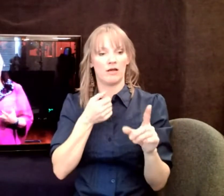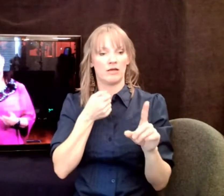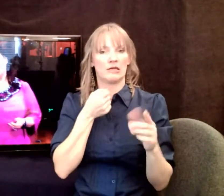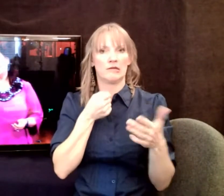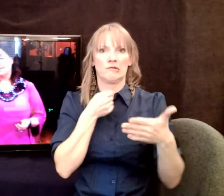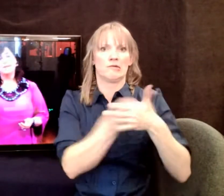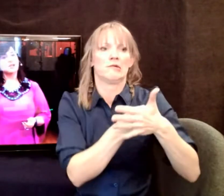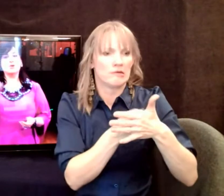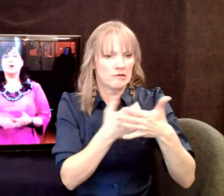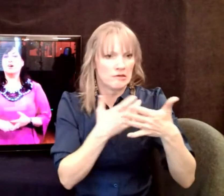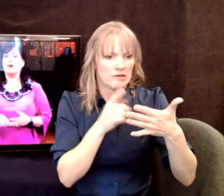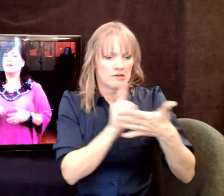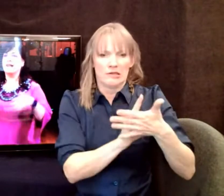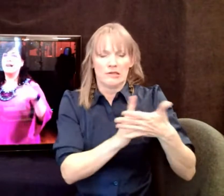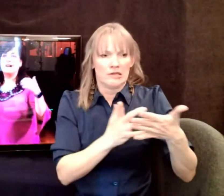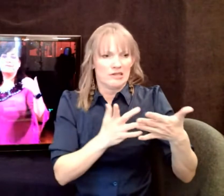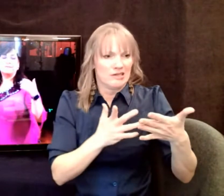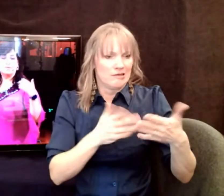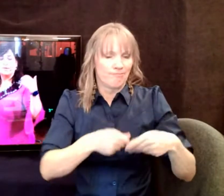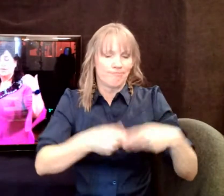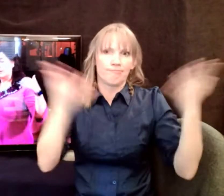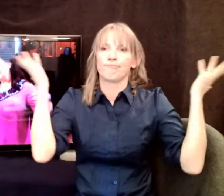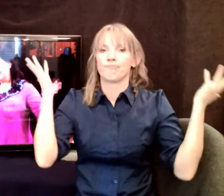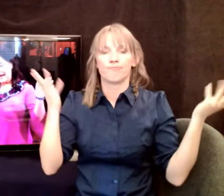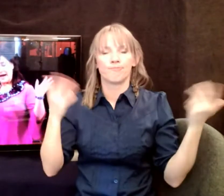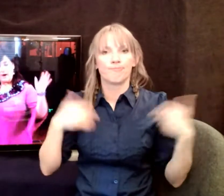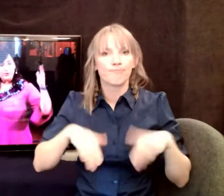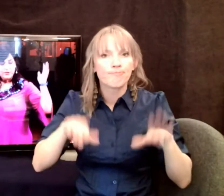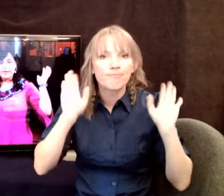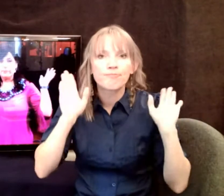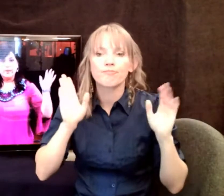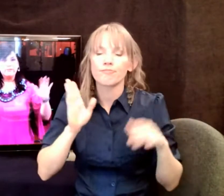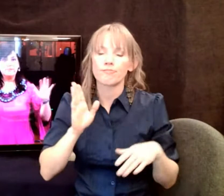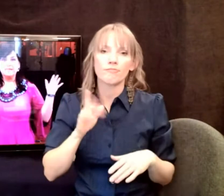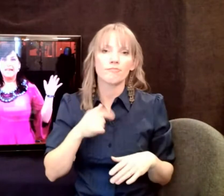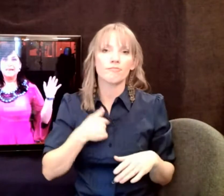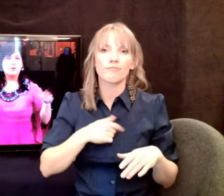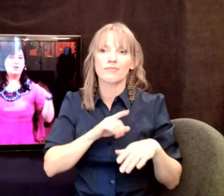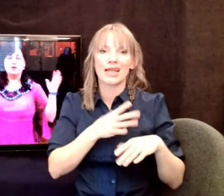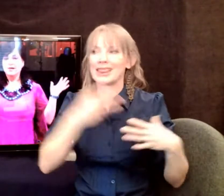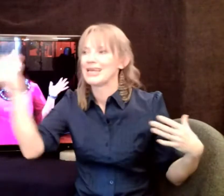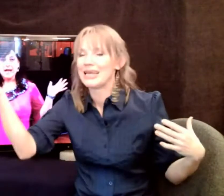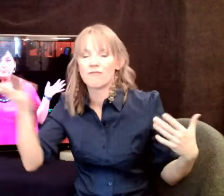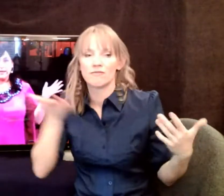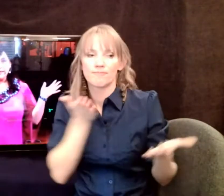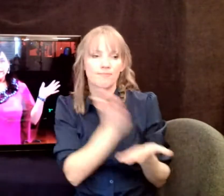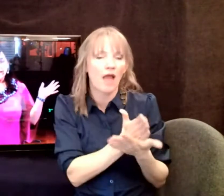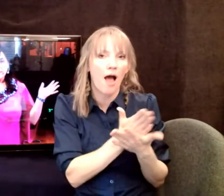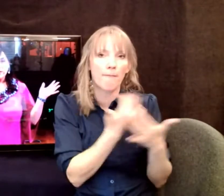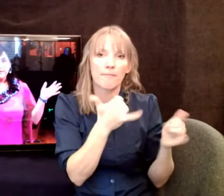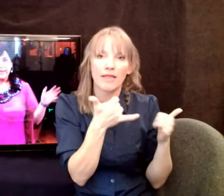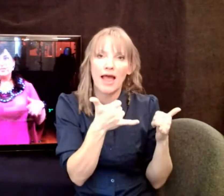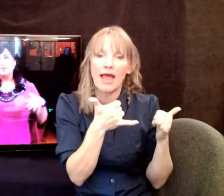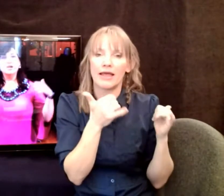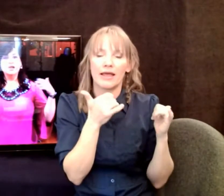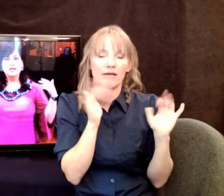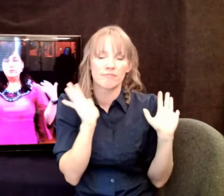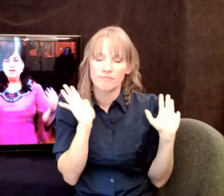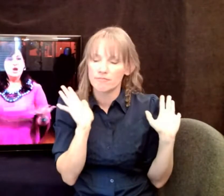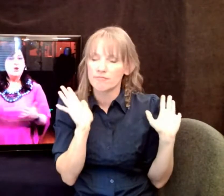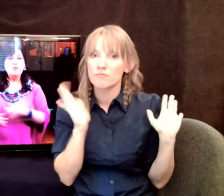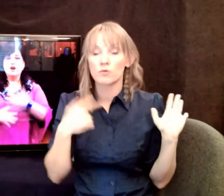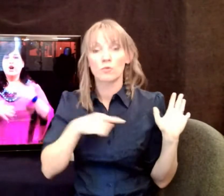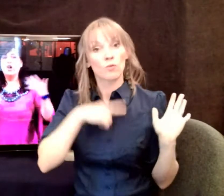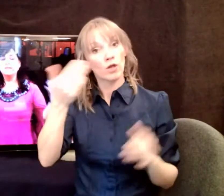play the game and have to throw our cards off or down or step away from the table or stop playing the game altogether.